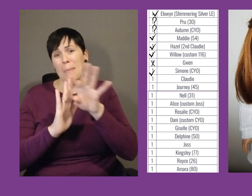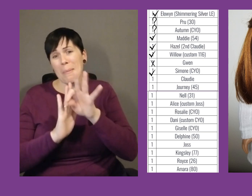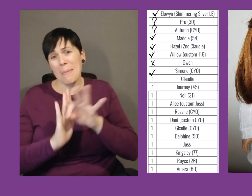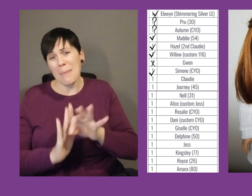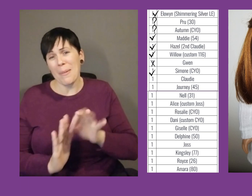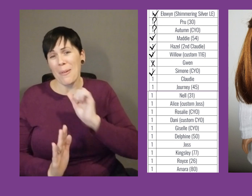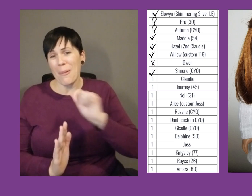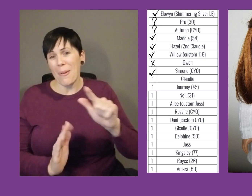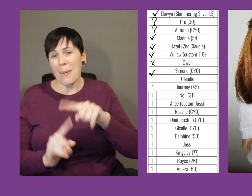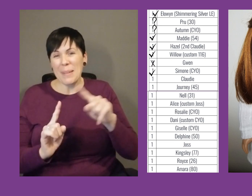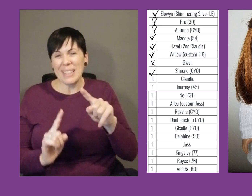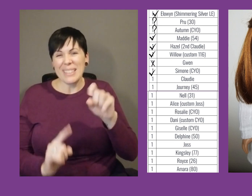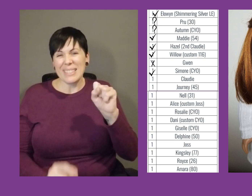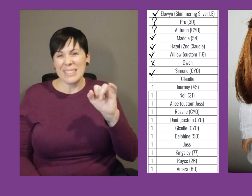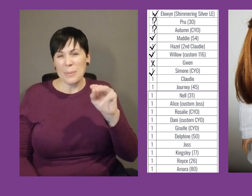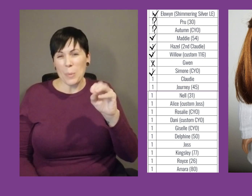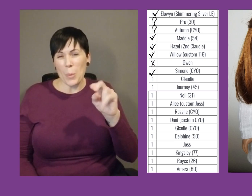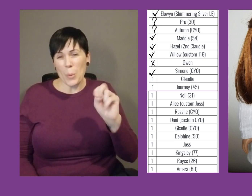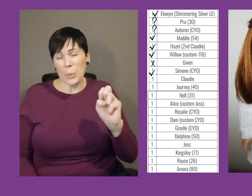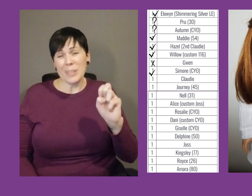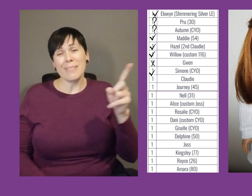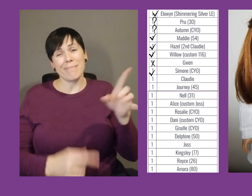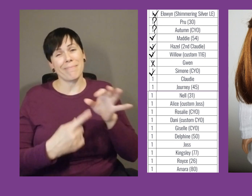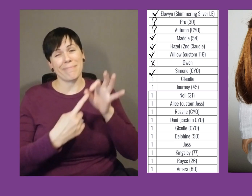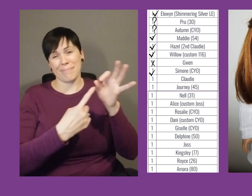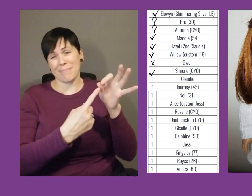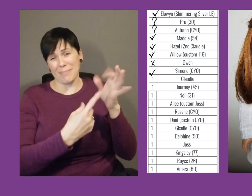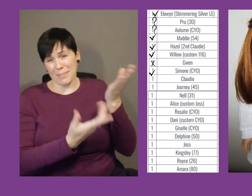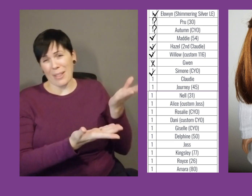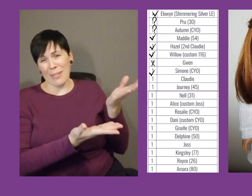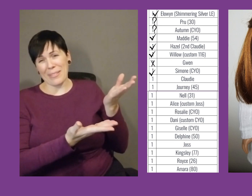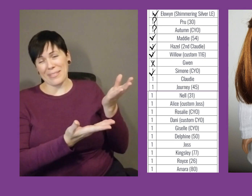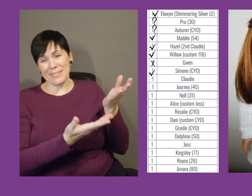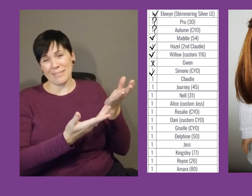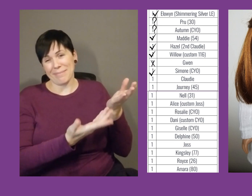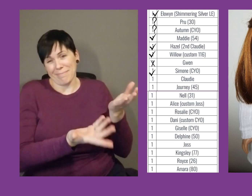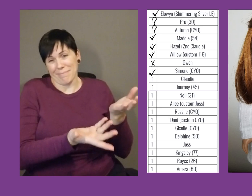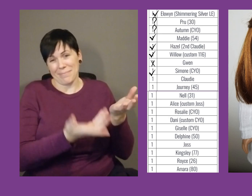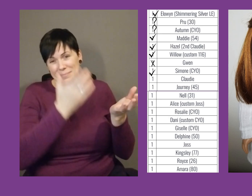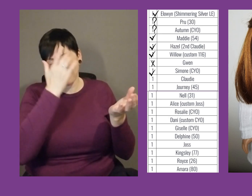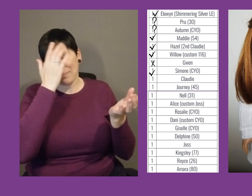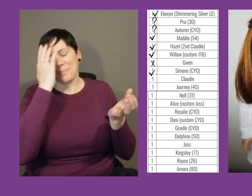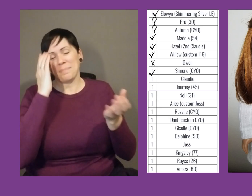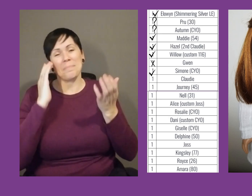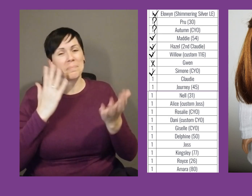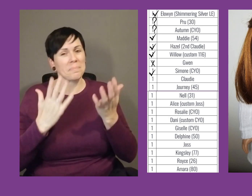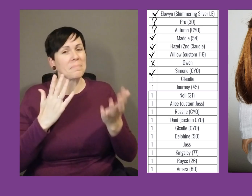yeah, I'm obviously going to be putting pictures up of all of these, right? So you can see her. Yeah, I'd probably put her on there.